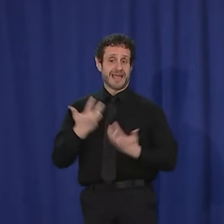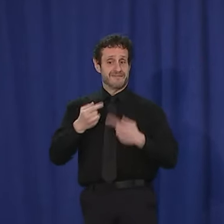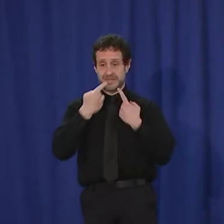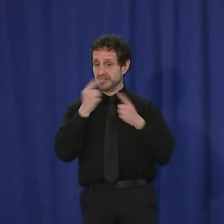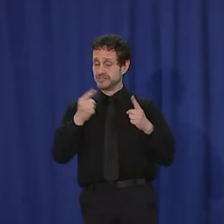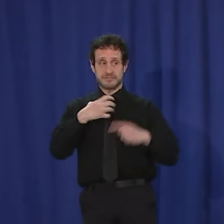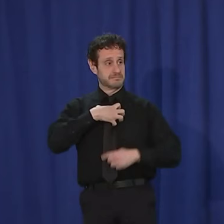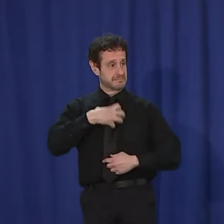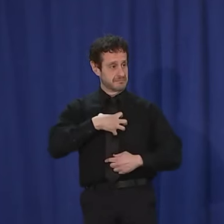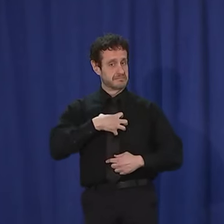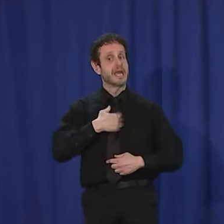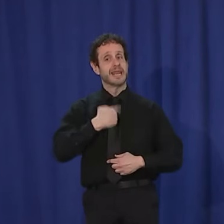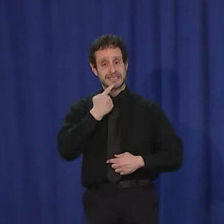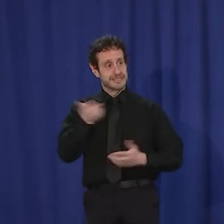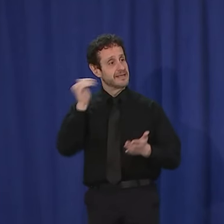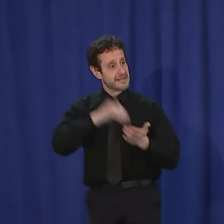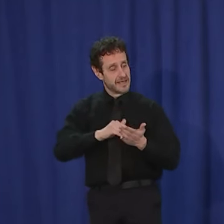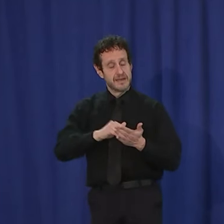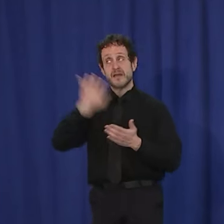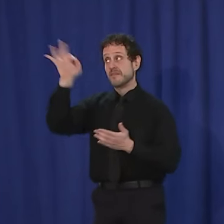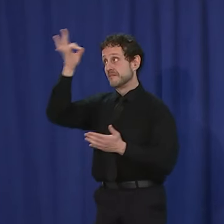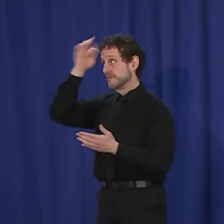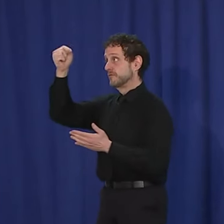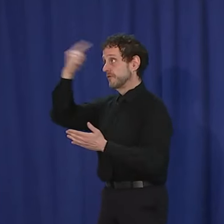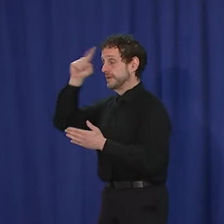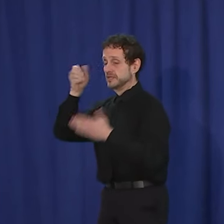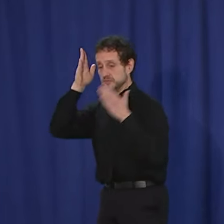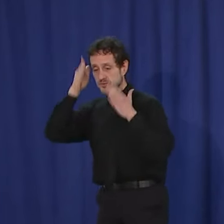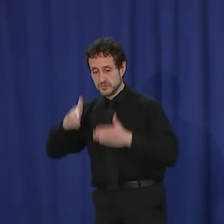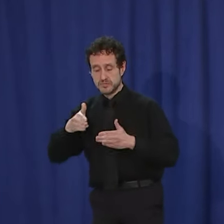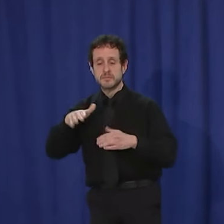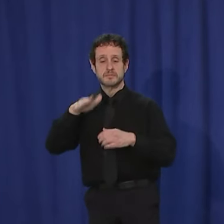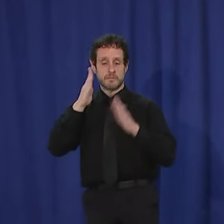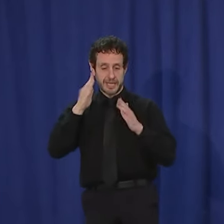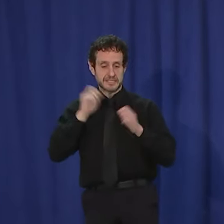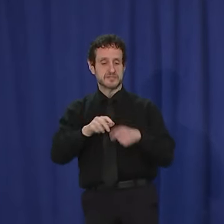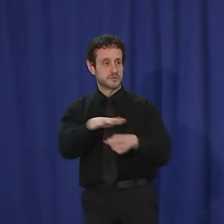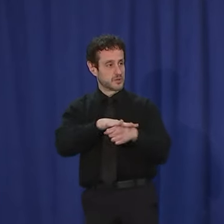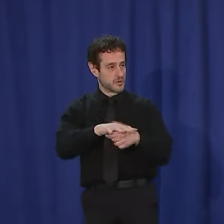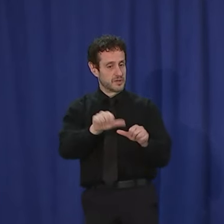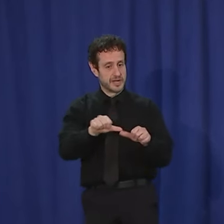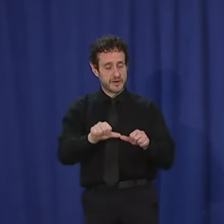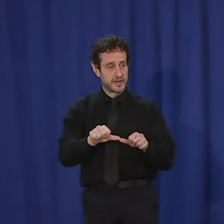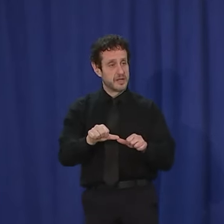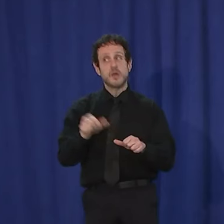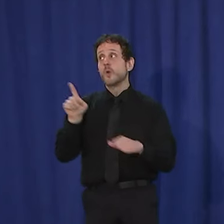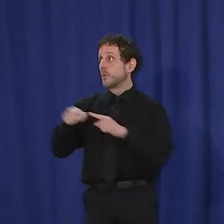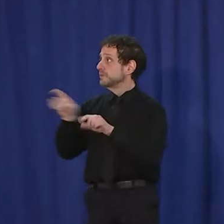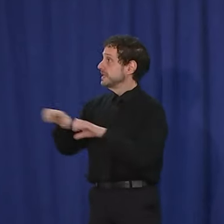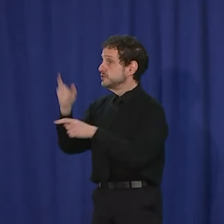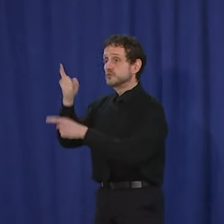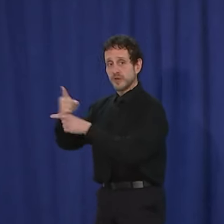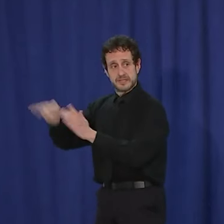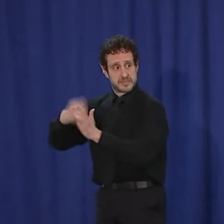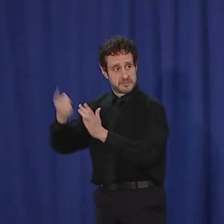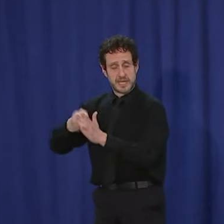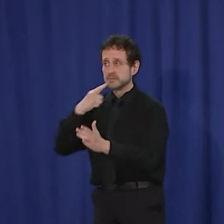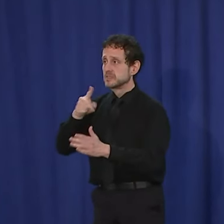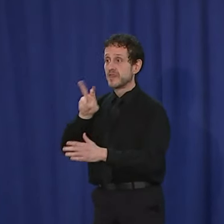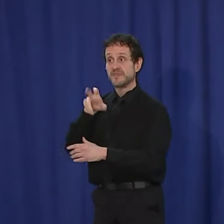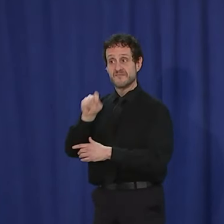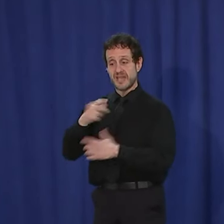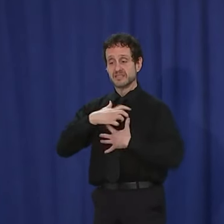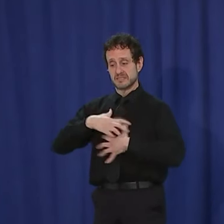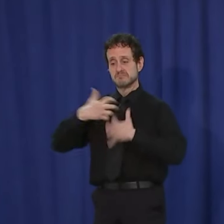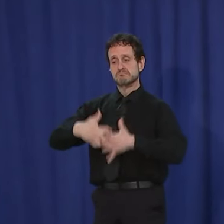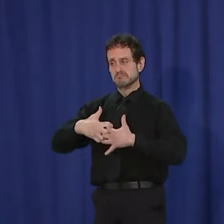to listen to the localities. But when they do something right, and I mentioned the vents that we got last night, not all that we asked for, but we're grateful for